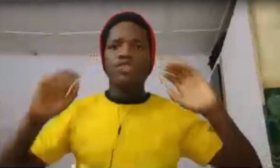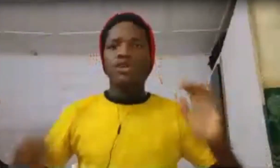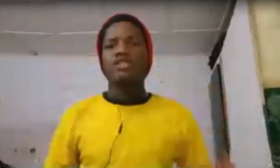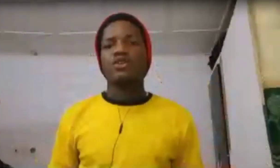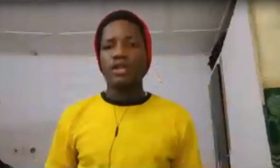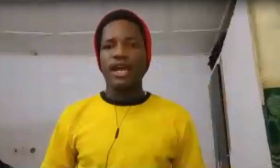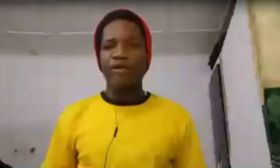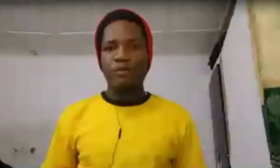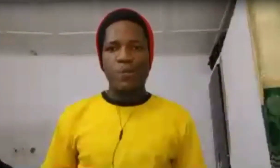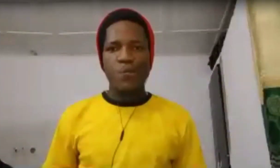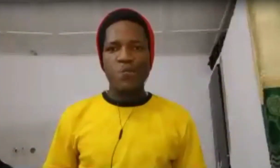has gone down.